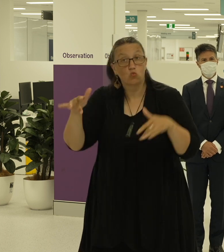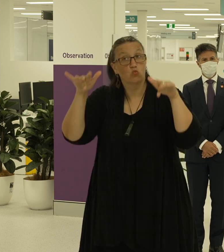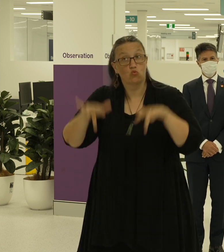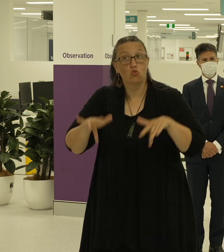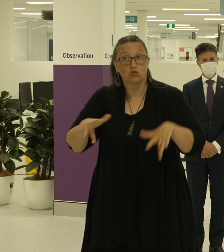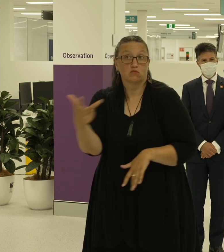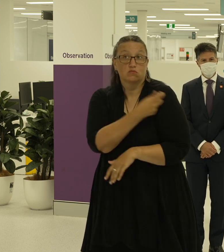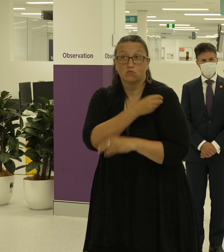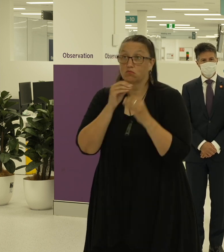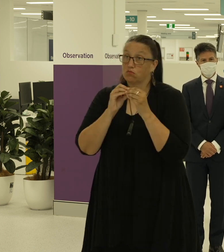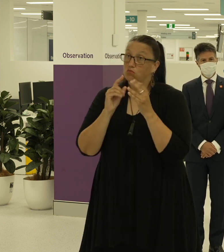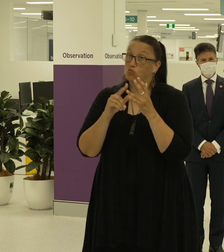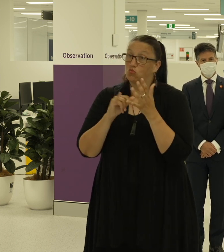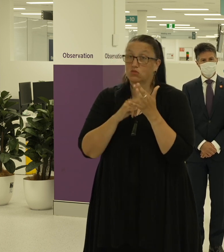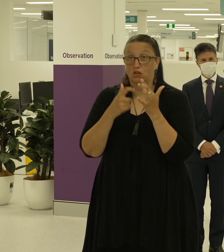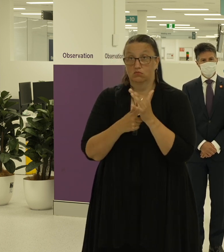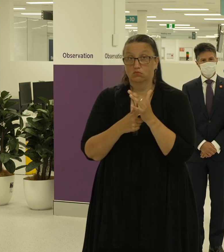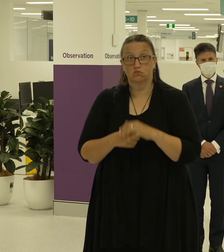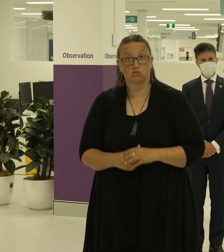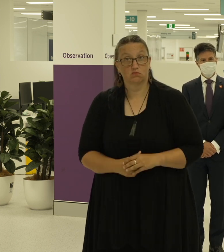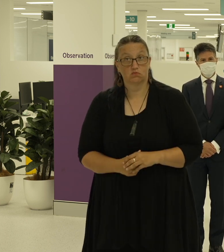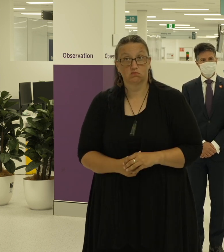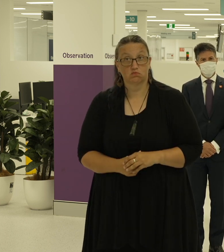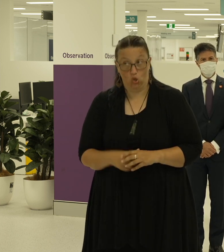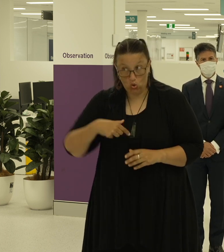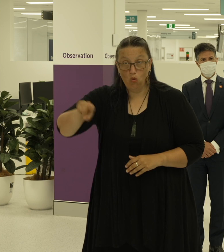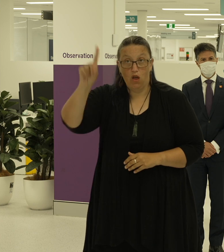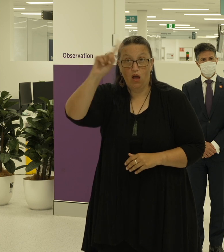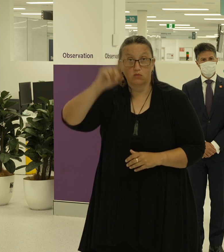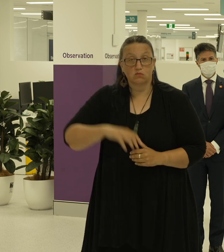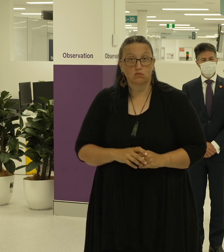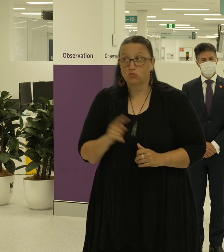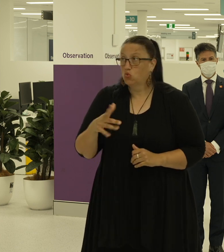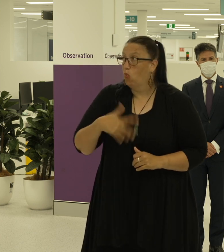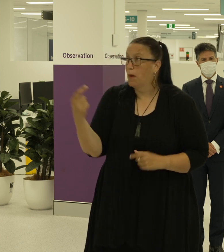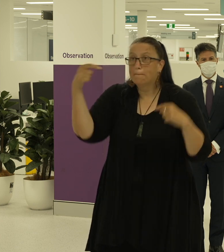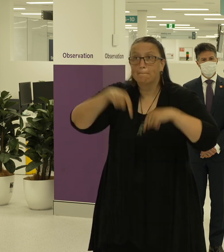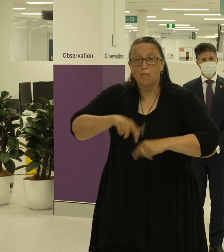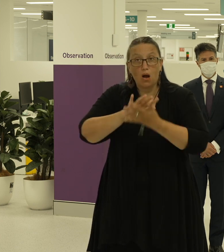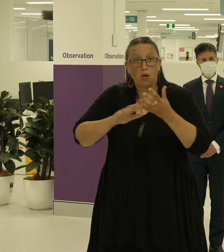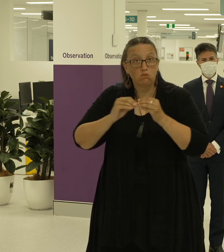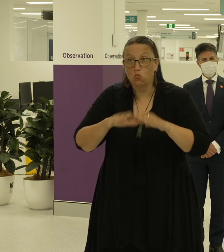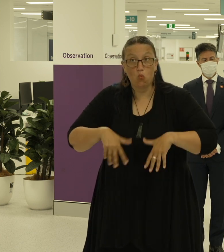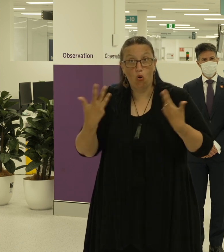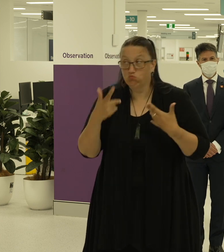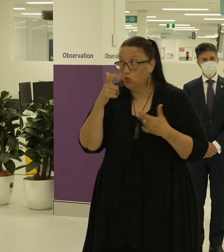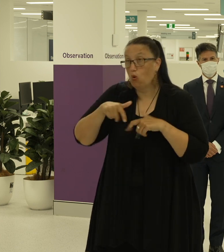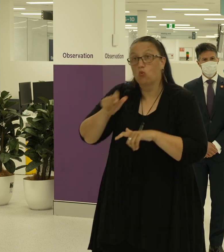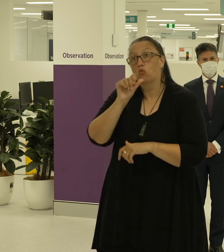as possible. If you don't want to come to one of our major state facilities, There's GPs, there's